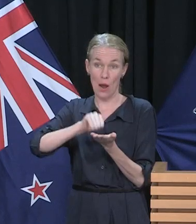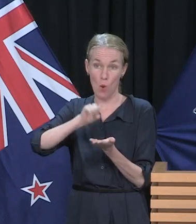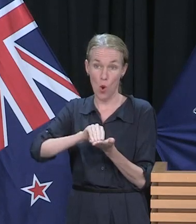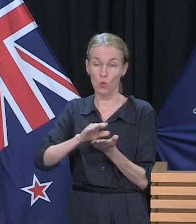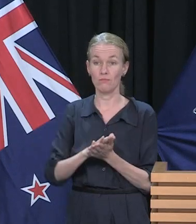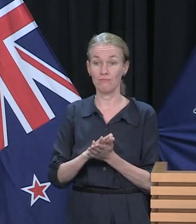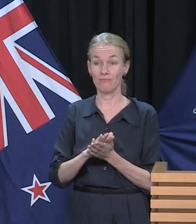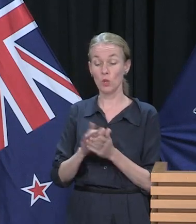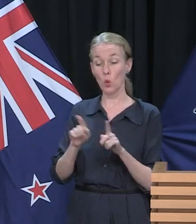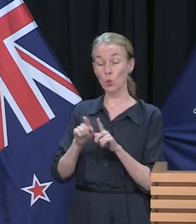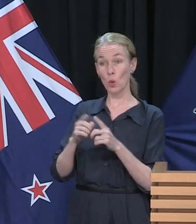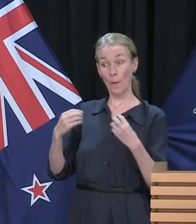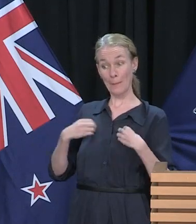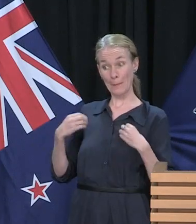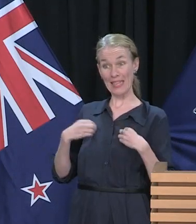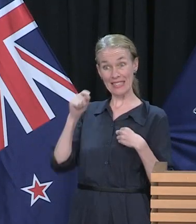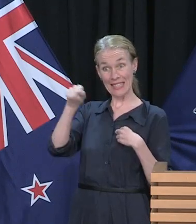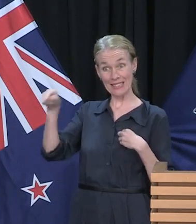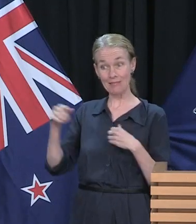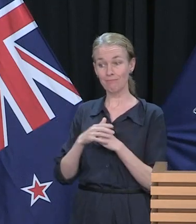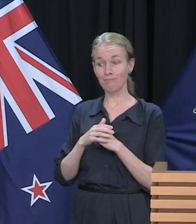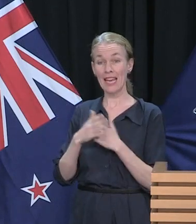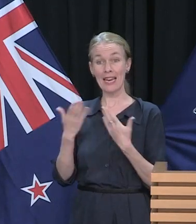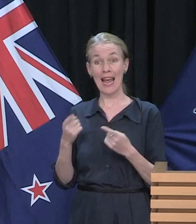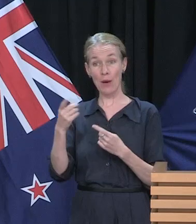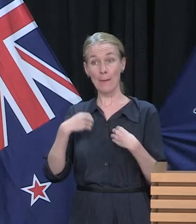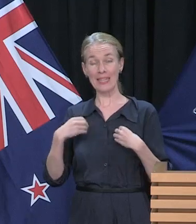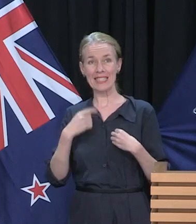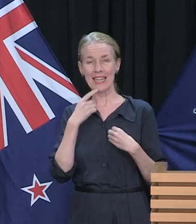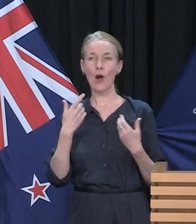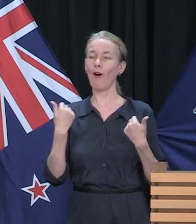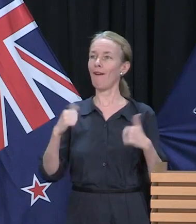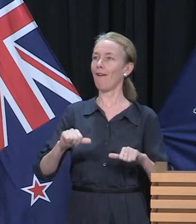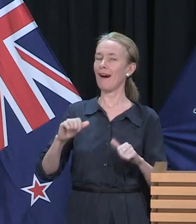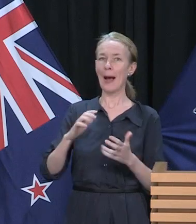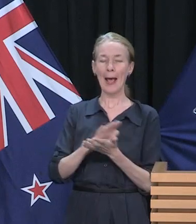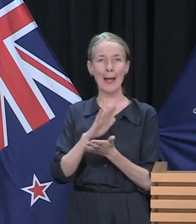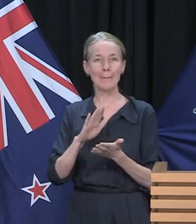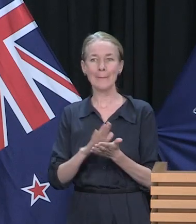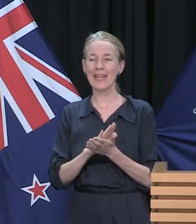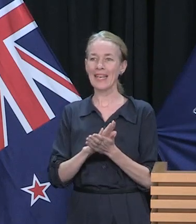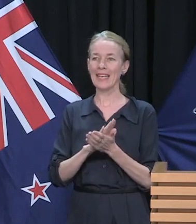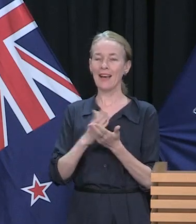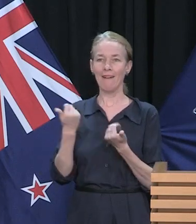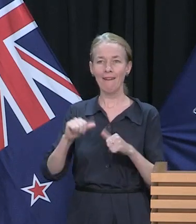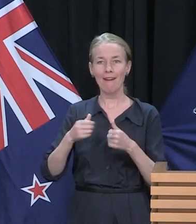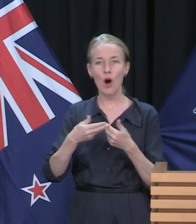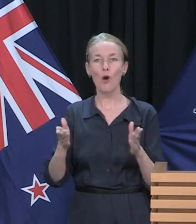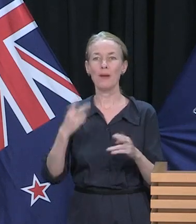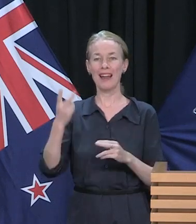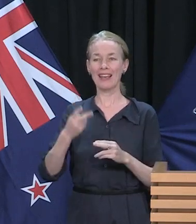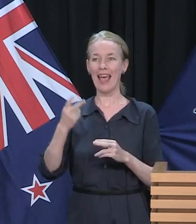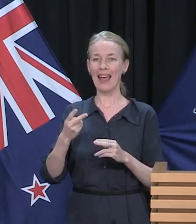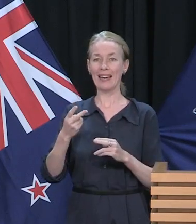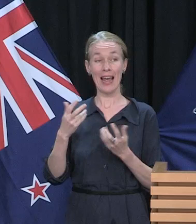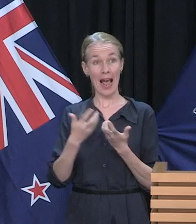community are saying, we're really happy with the space we're in now because we've got so much freedom back. How can we assist? how can we make sure we stay in this positive space that we're